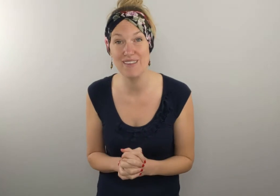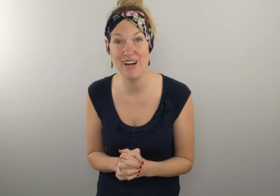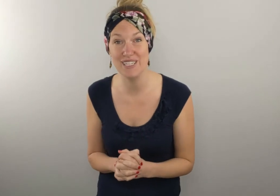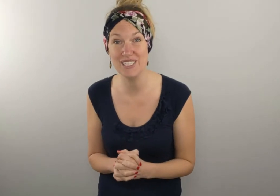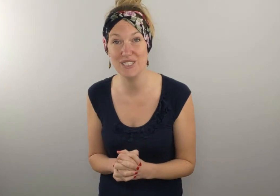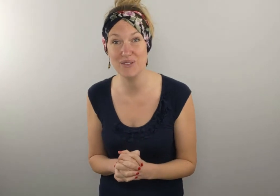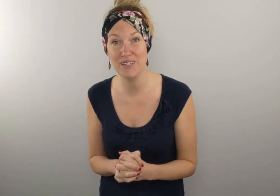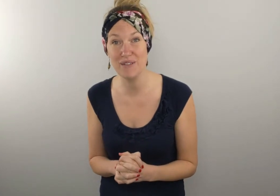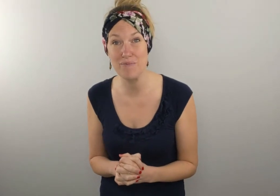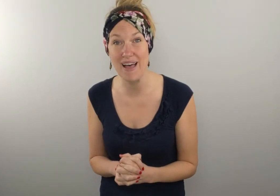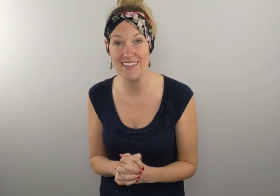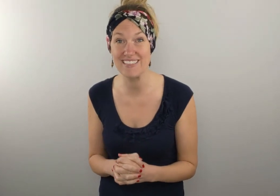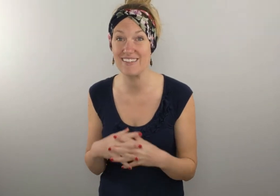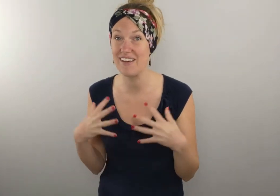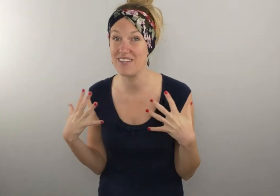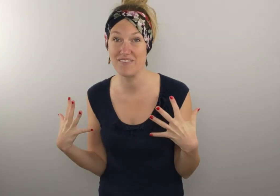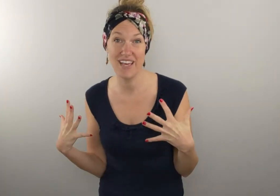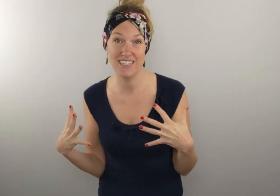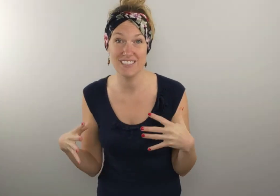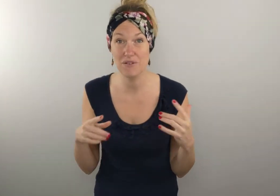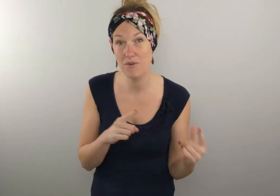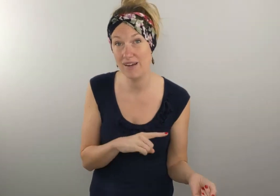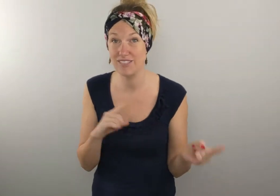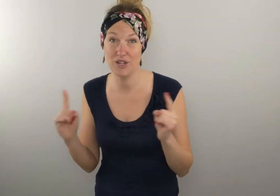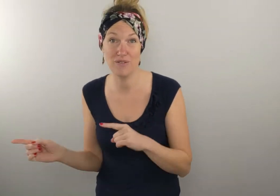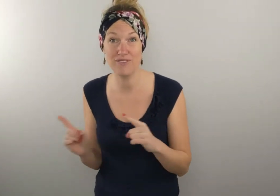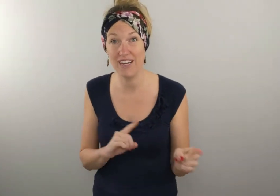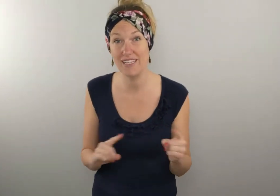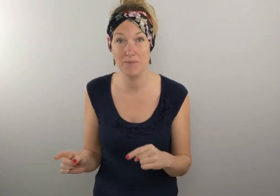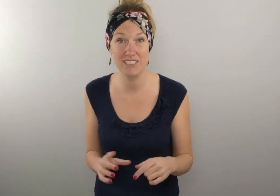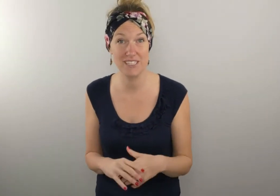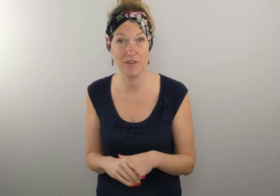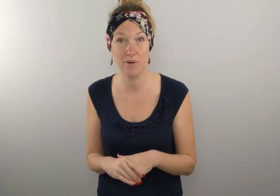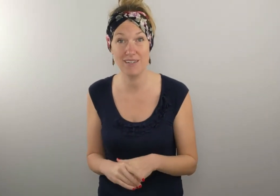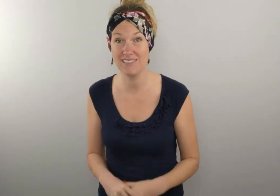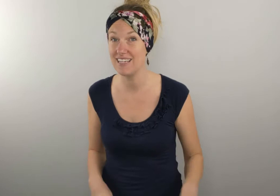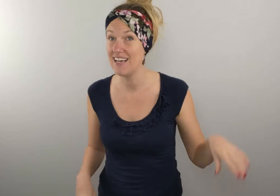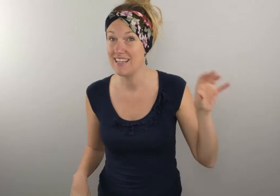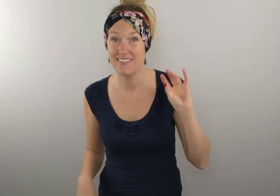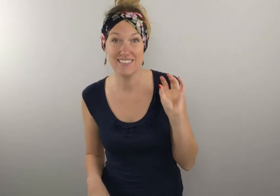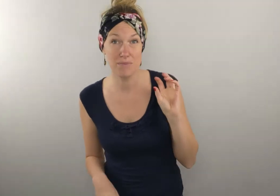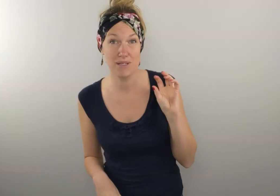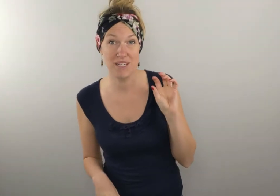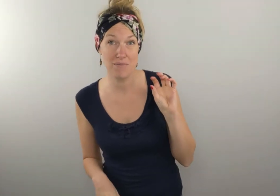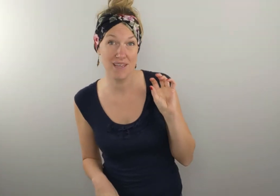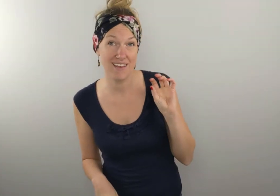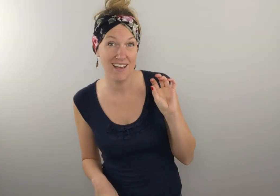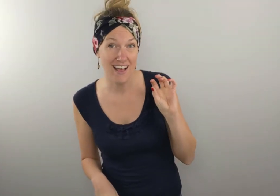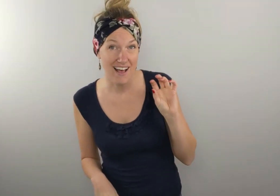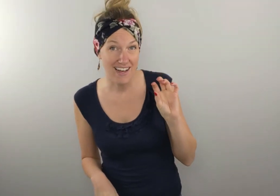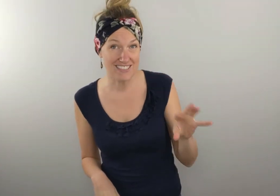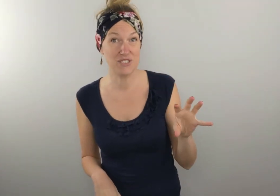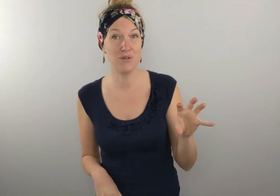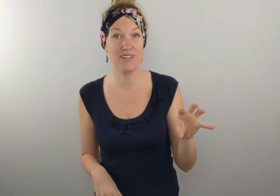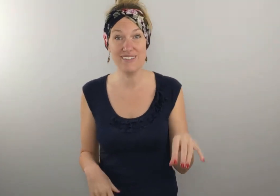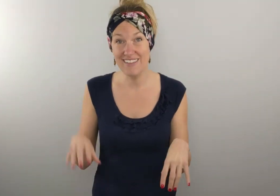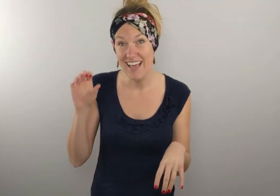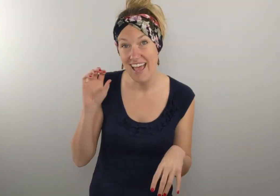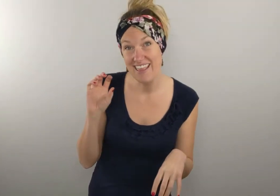longer tutorial, but you'll have the advantage that you won't have to go and find a bunch of different parts. There's simply going to be a tutorial and then